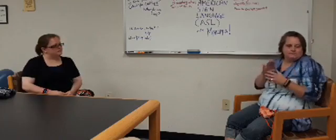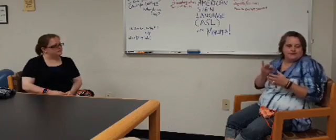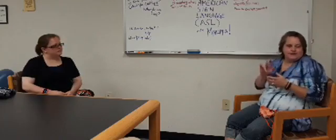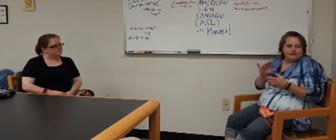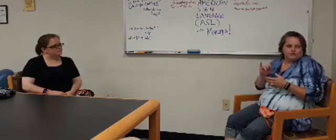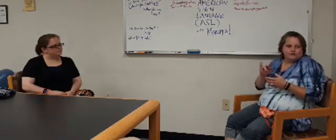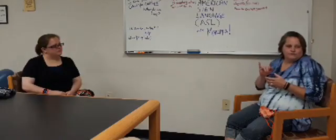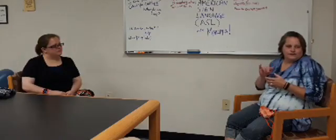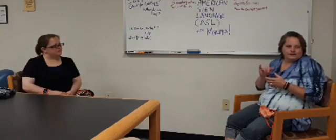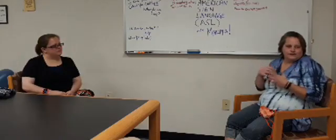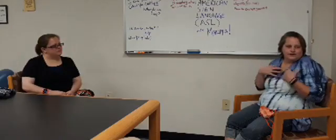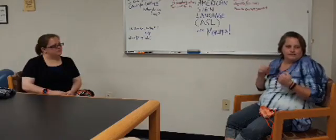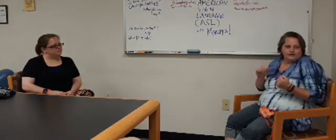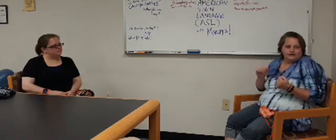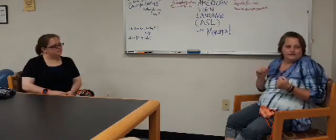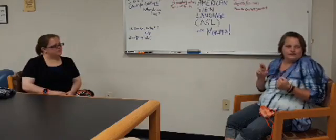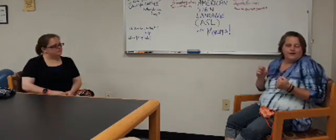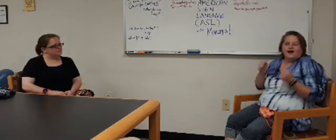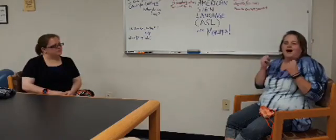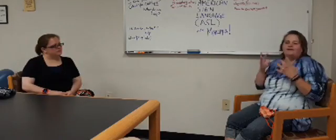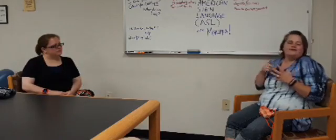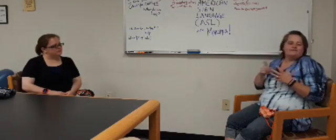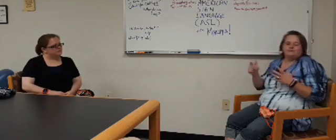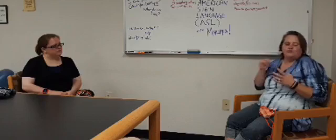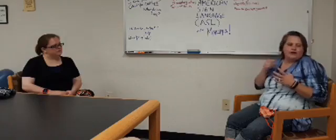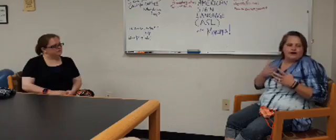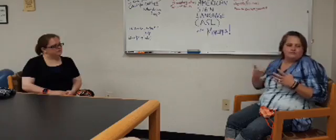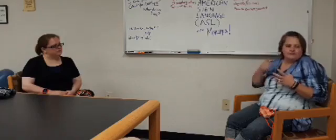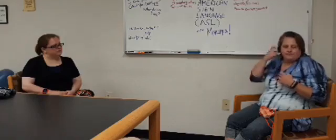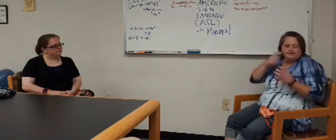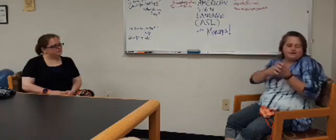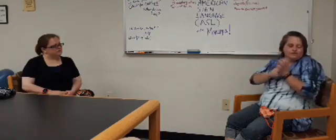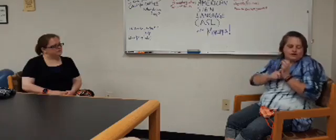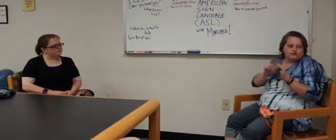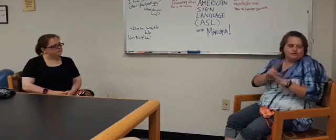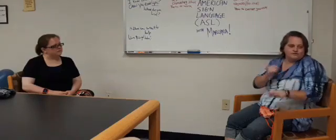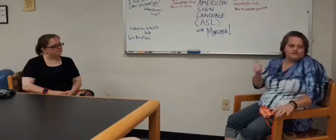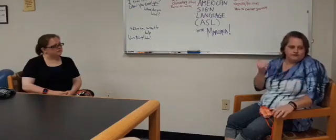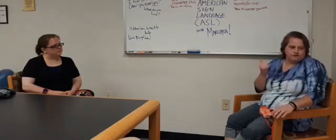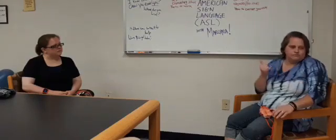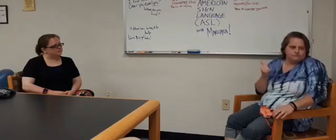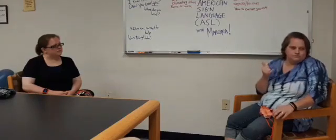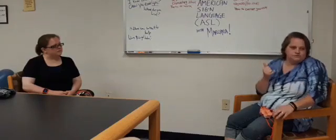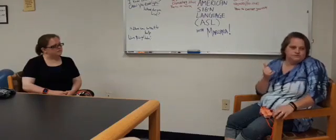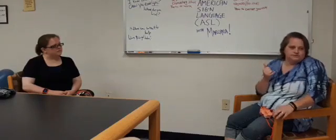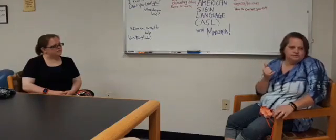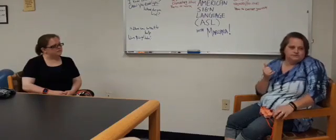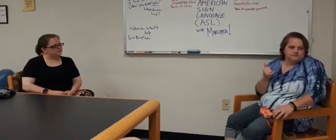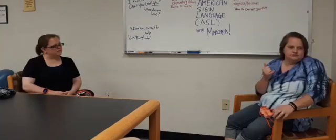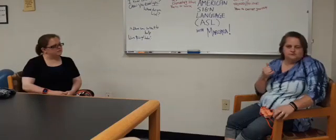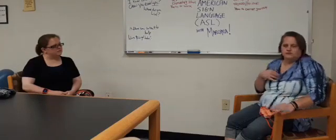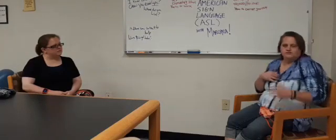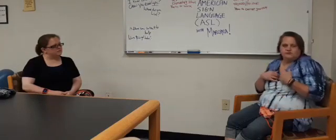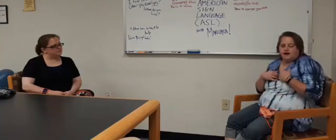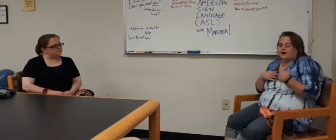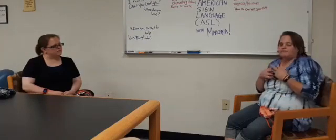and coding as a healthcare. Okay. A lot of them will hire me because they require to use the phone. Okay. So I'm